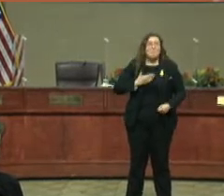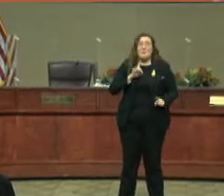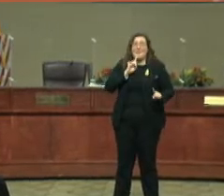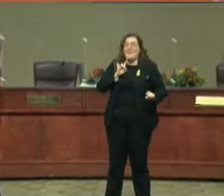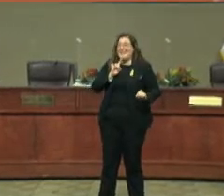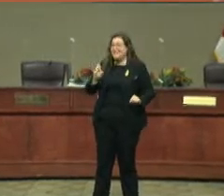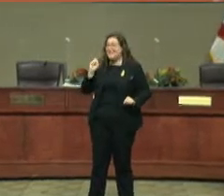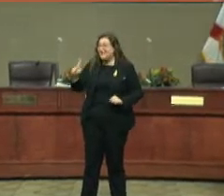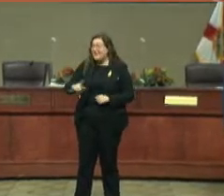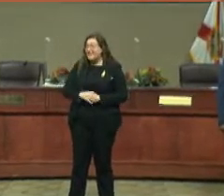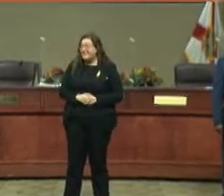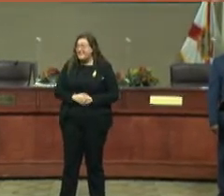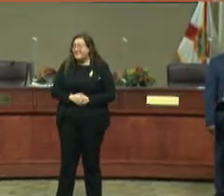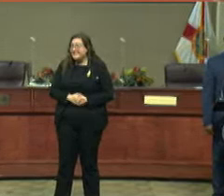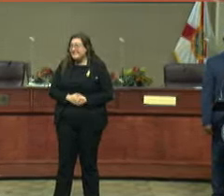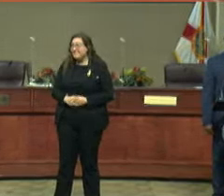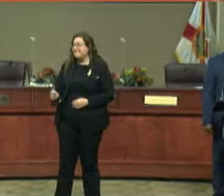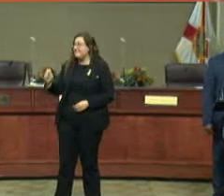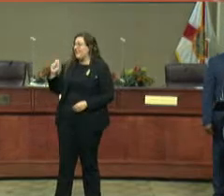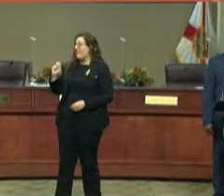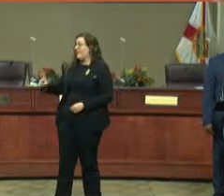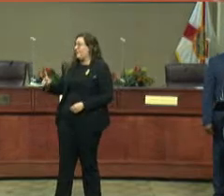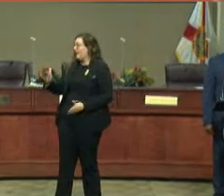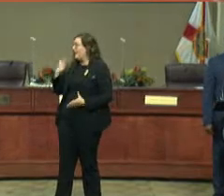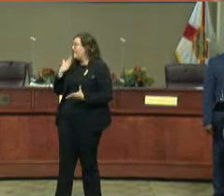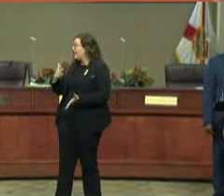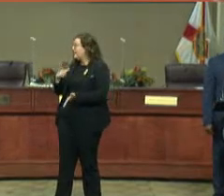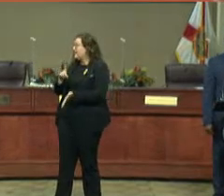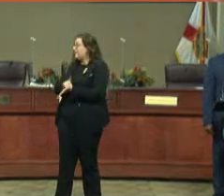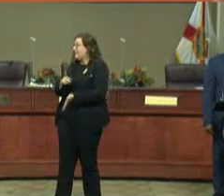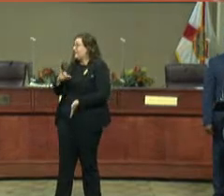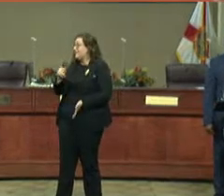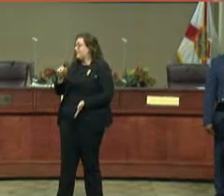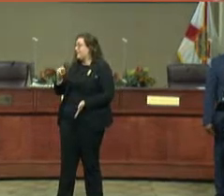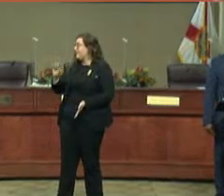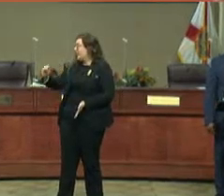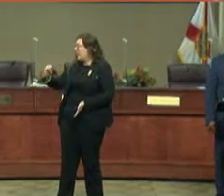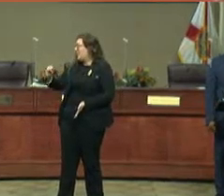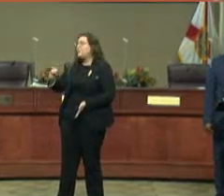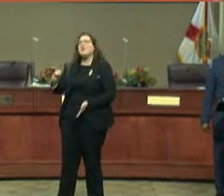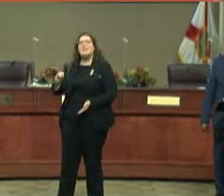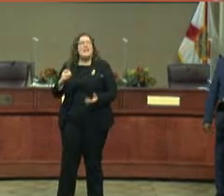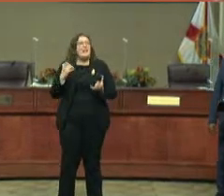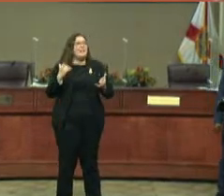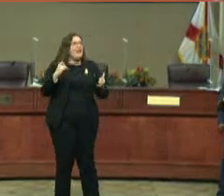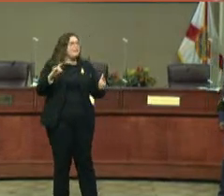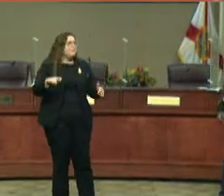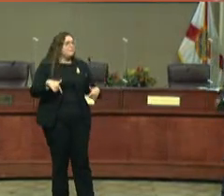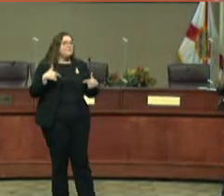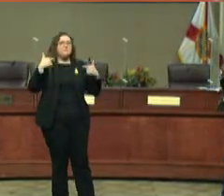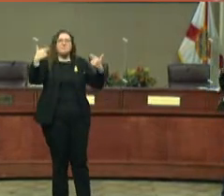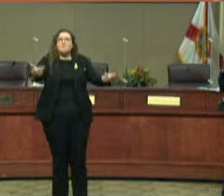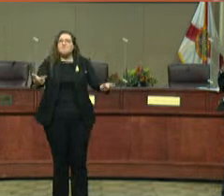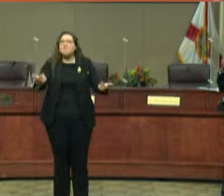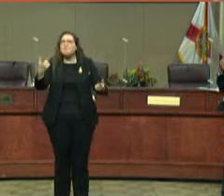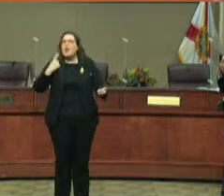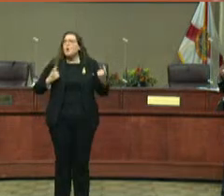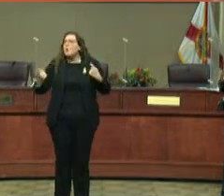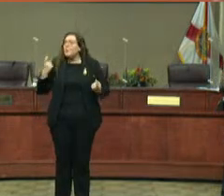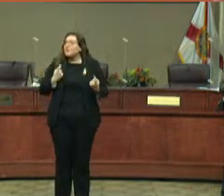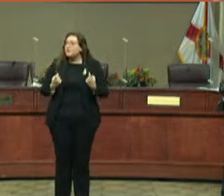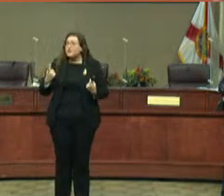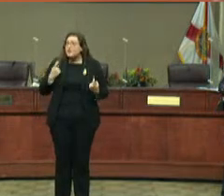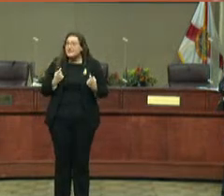All right, Dr. Pino, that was pretty thorough. At this point, we will open it up to